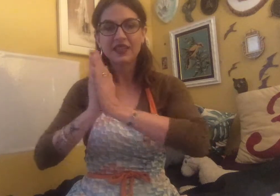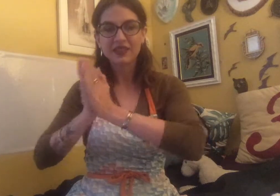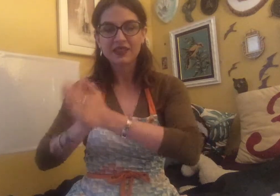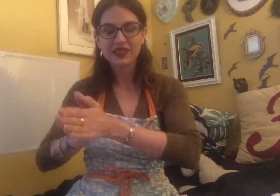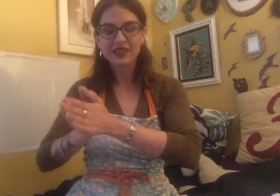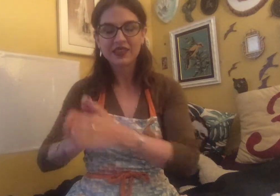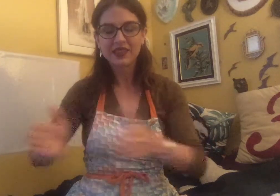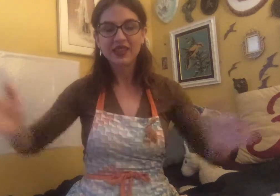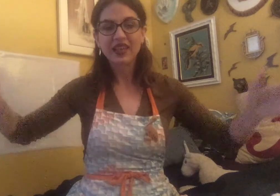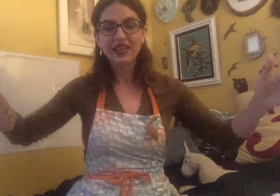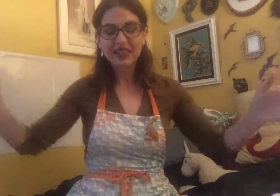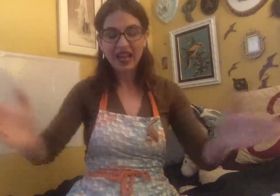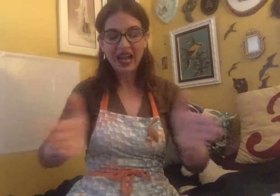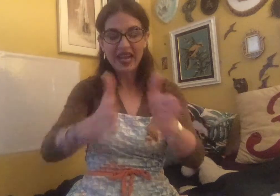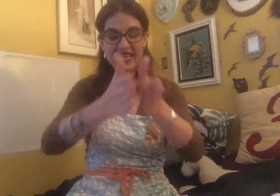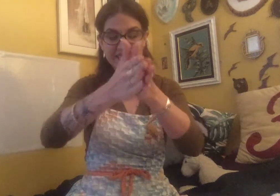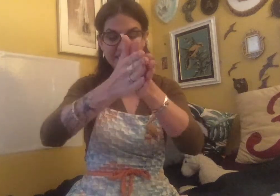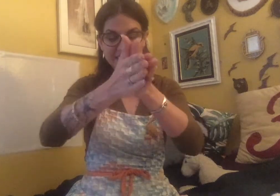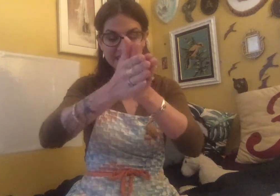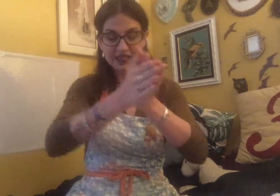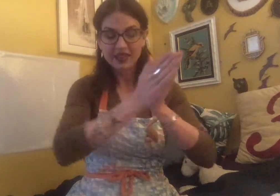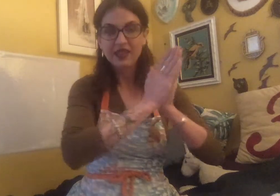K-I-T. Kite.